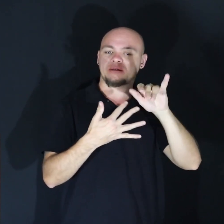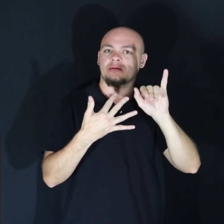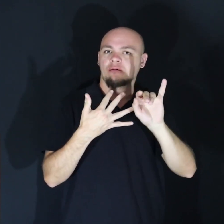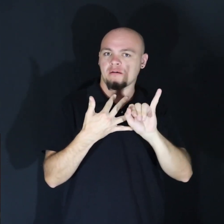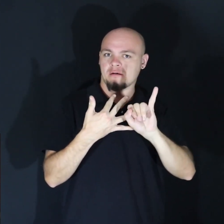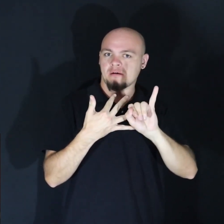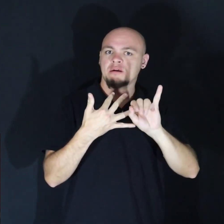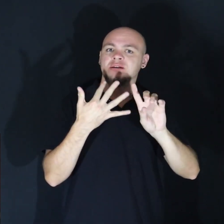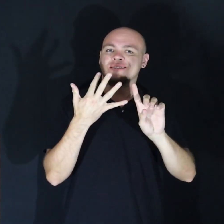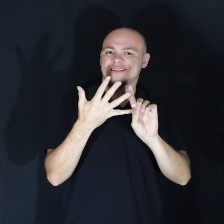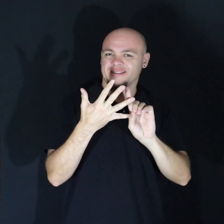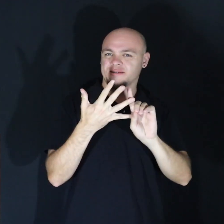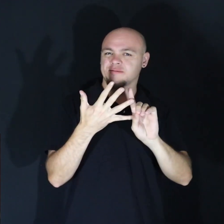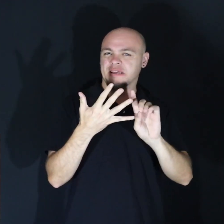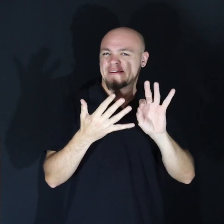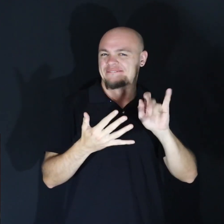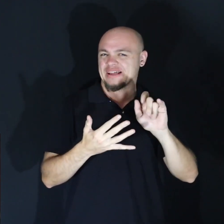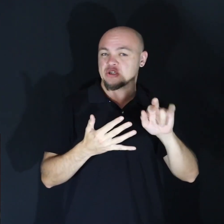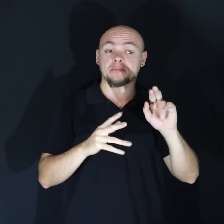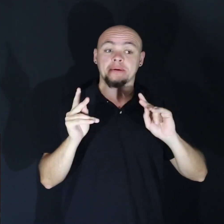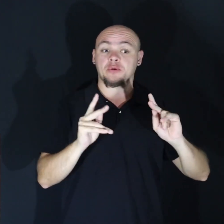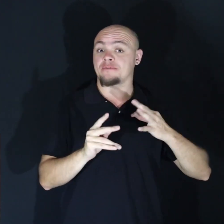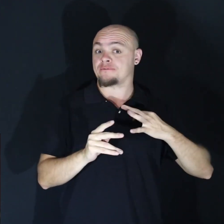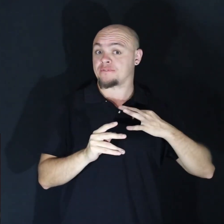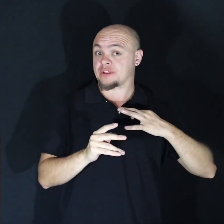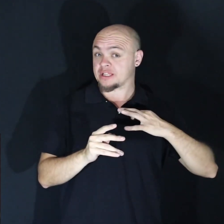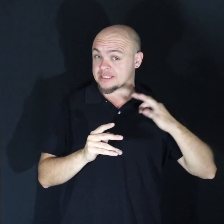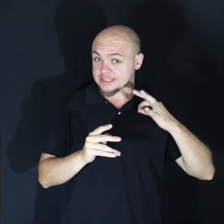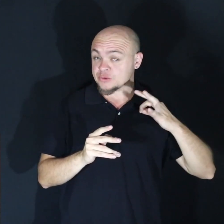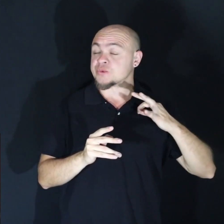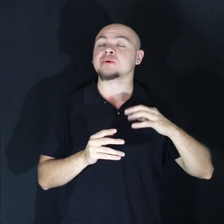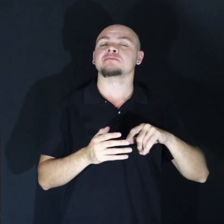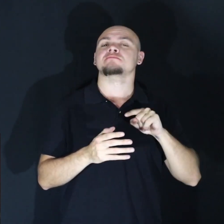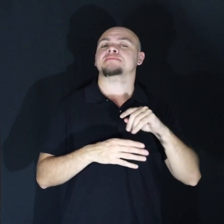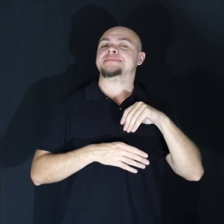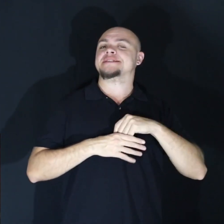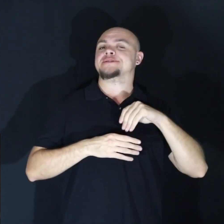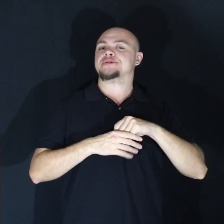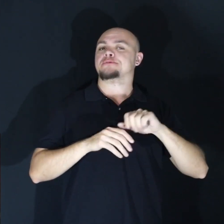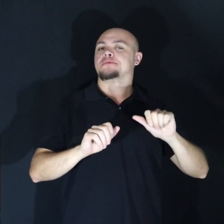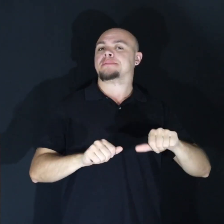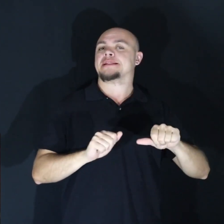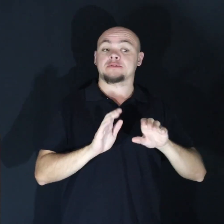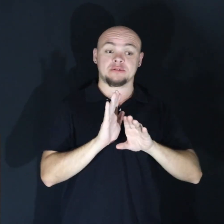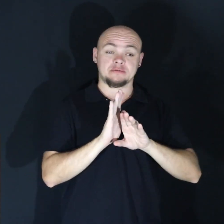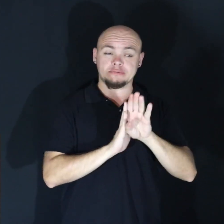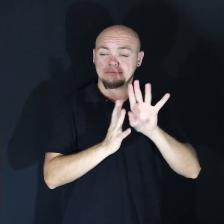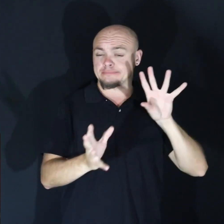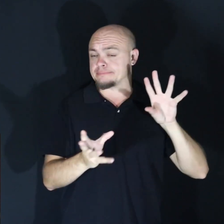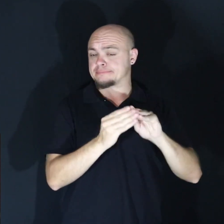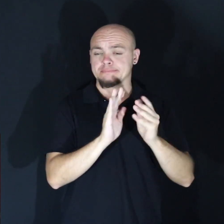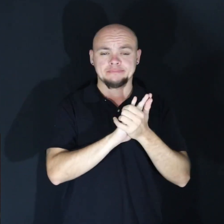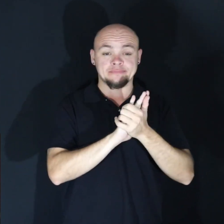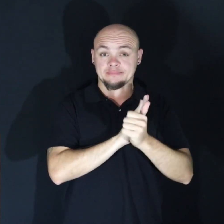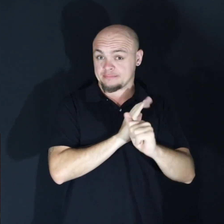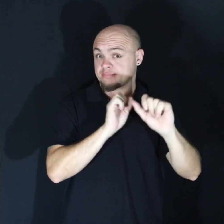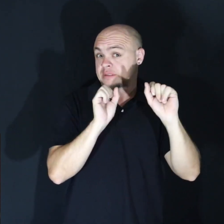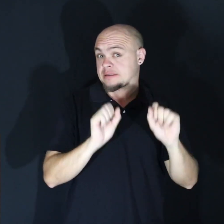C-U-P-I-D. Those who volunteer successfully have a natural internal ability or can develop a comprehensive set of